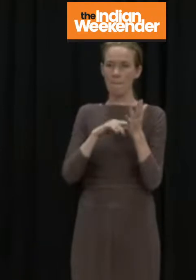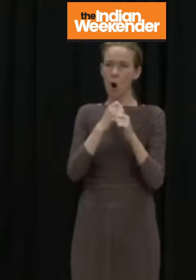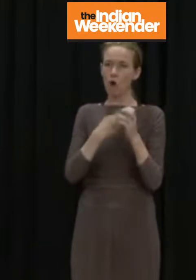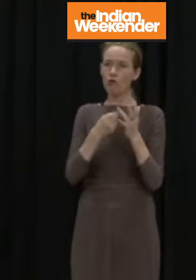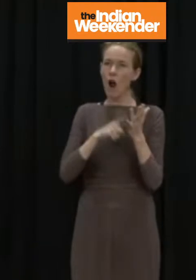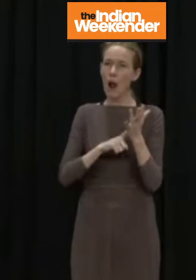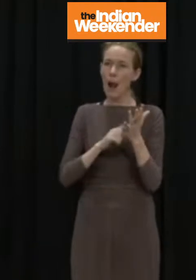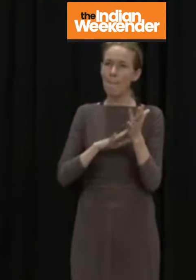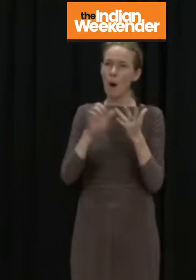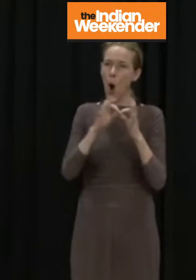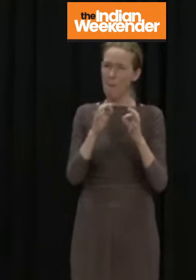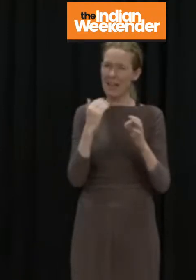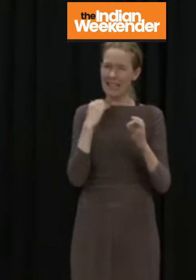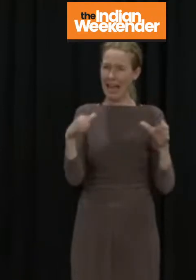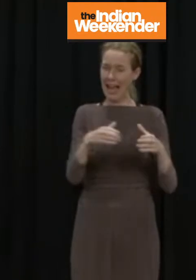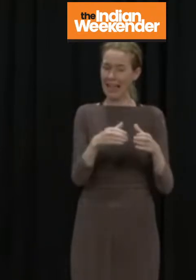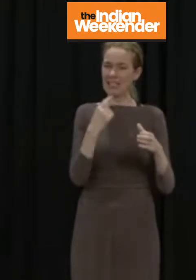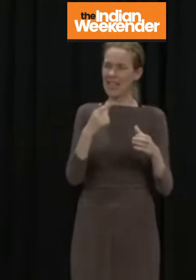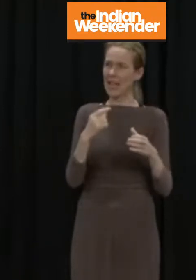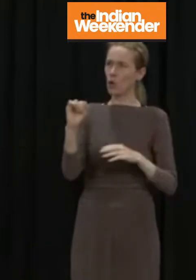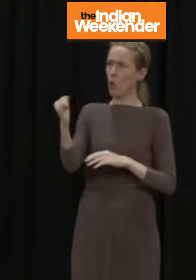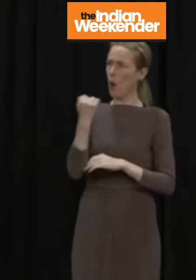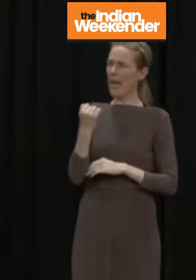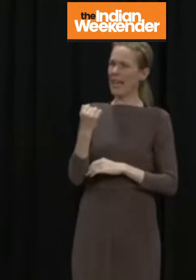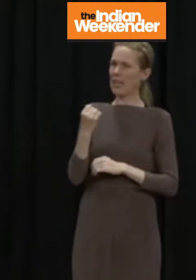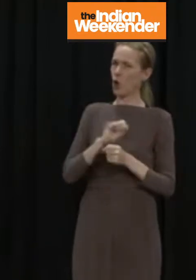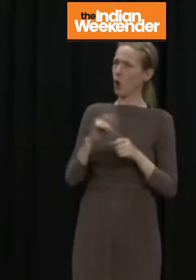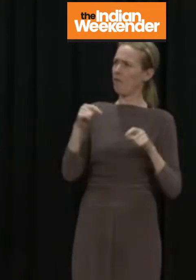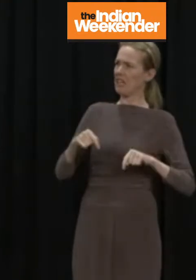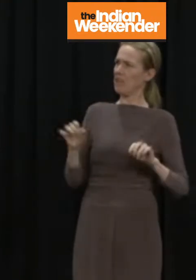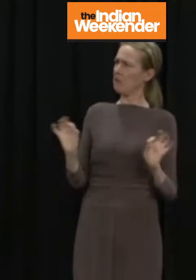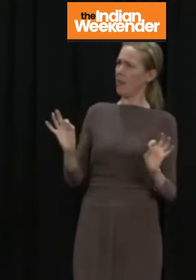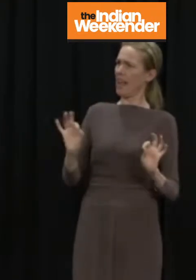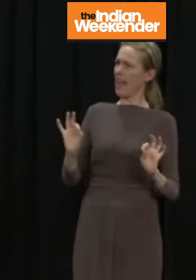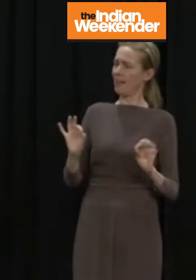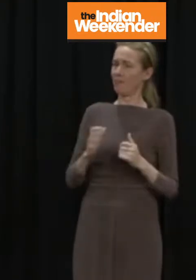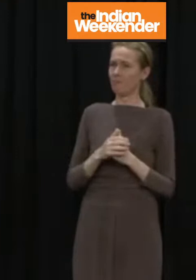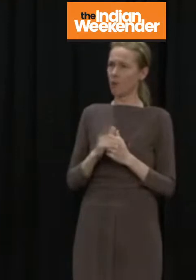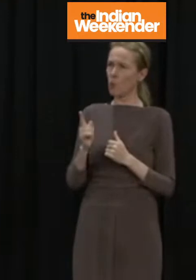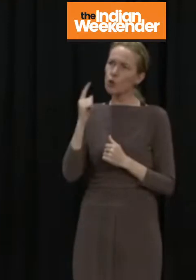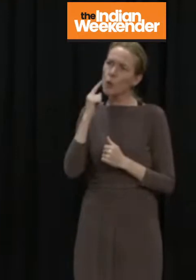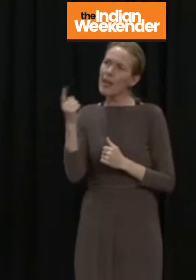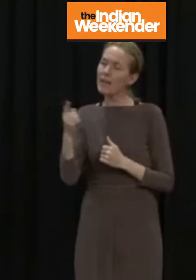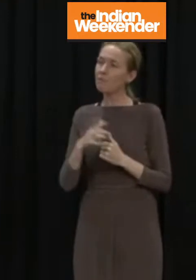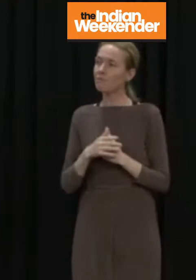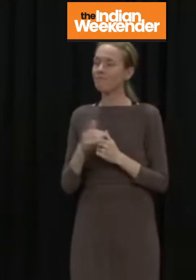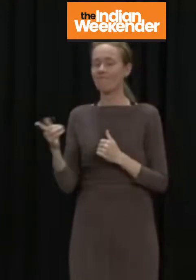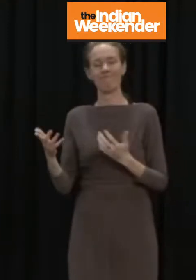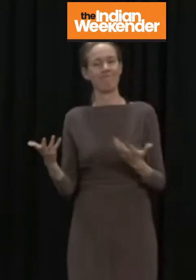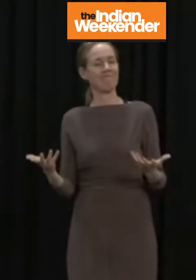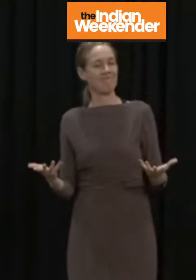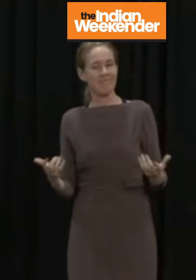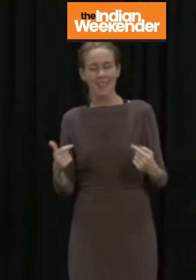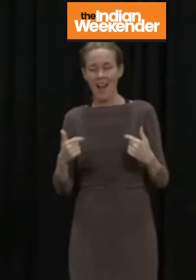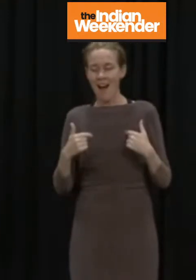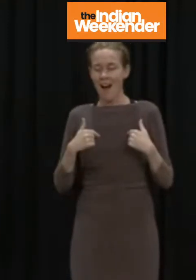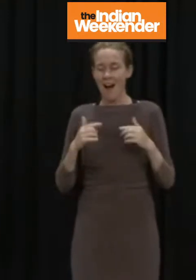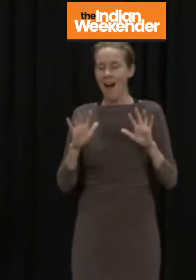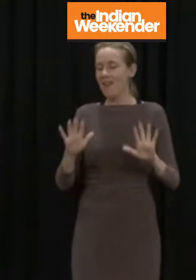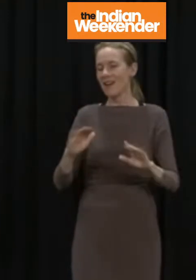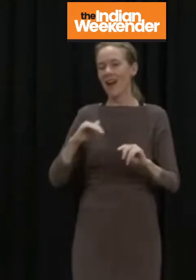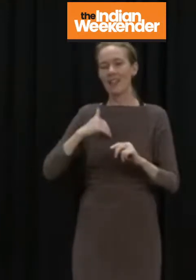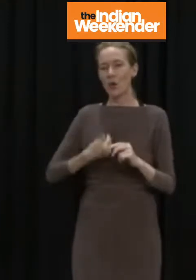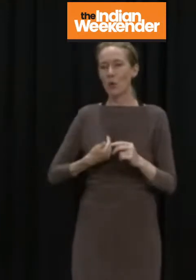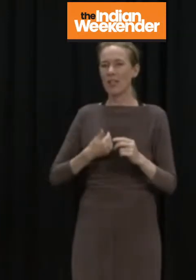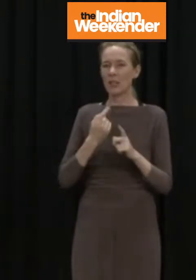Is that right? Look, I think I don't want to get around to identifying which cases are gang